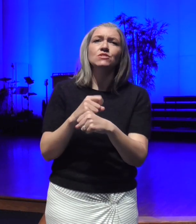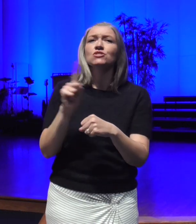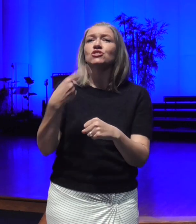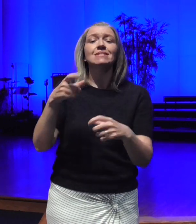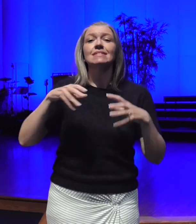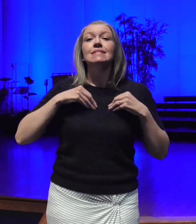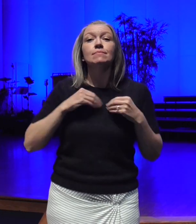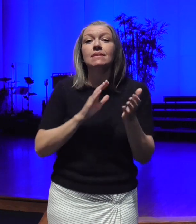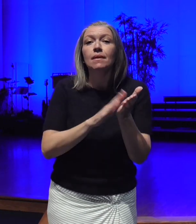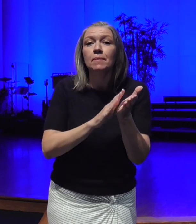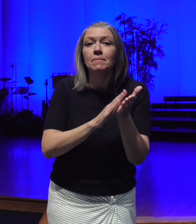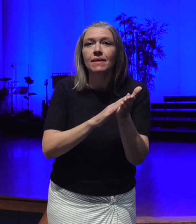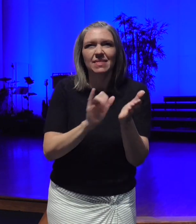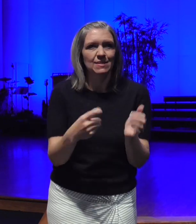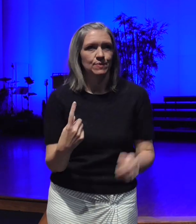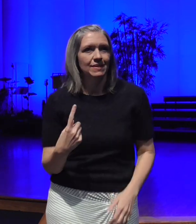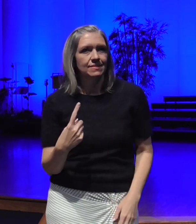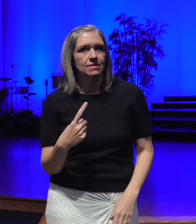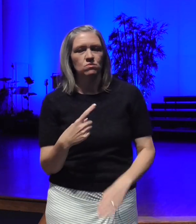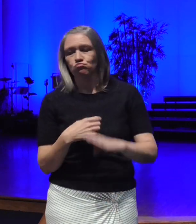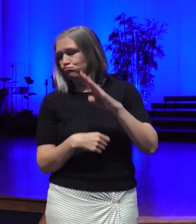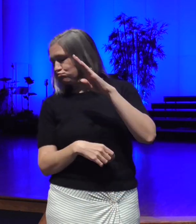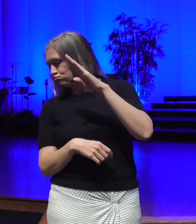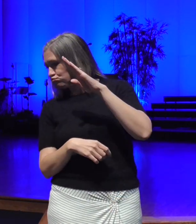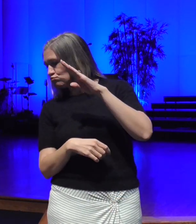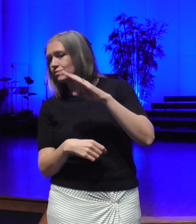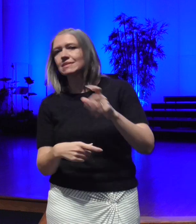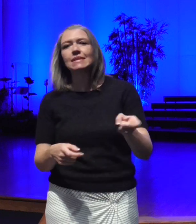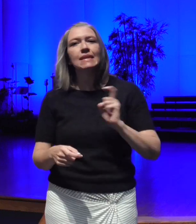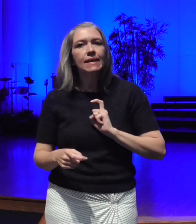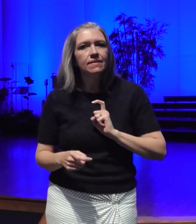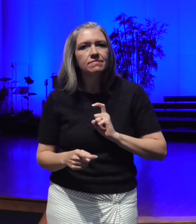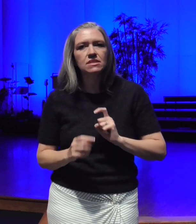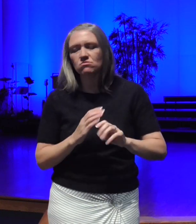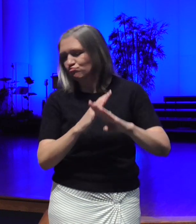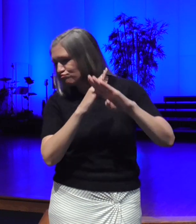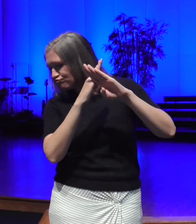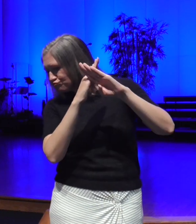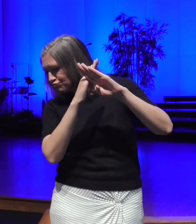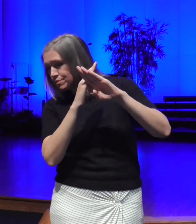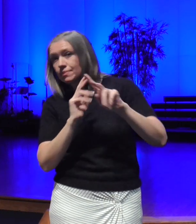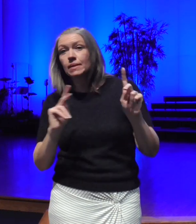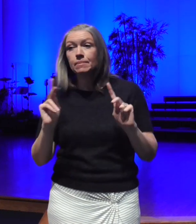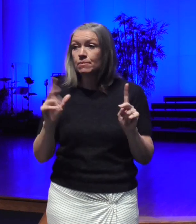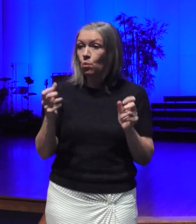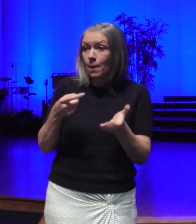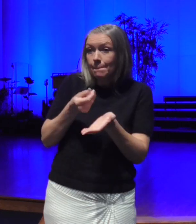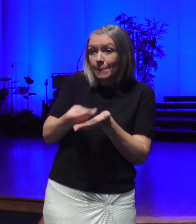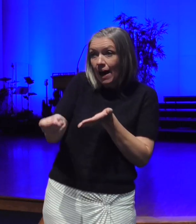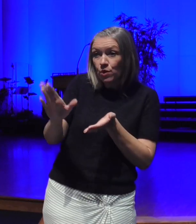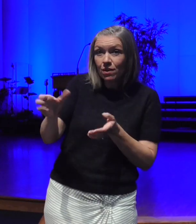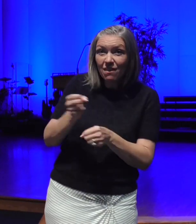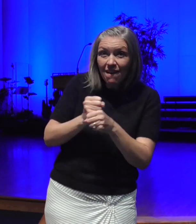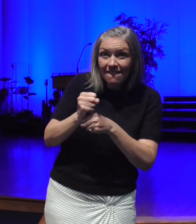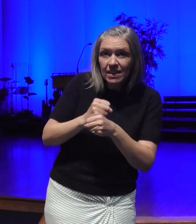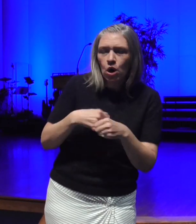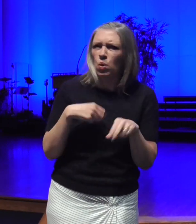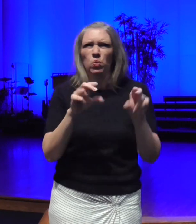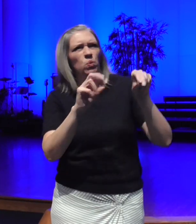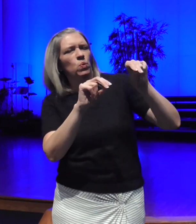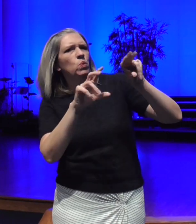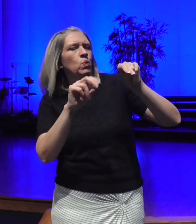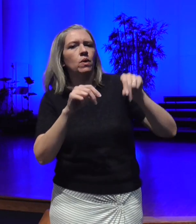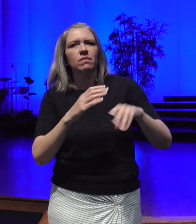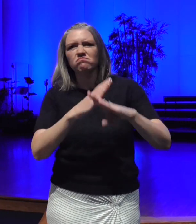compliments is one of them. Putting up the hand. Receiving gifts, putting up the hand. People wanting to pay for your coffee or pay for your meal, putting